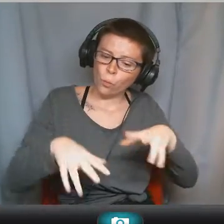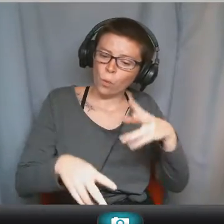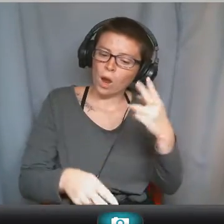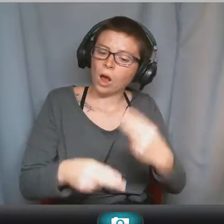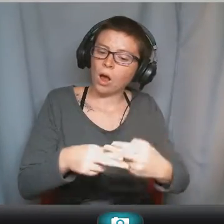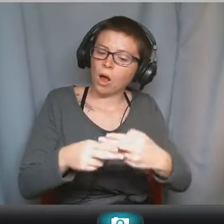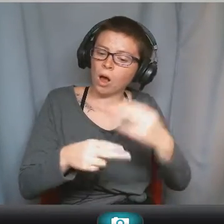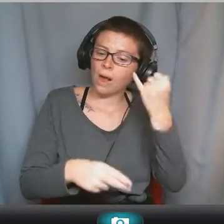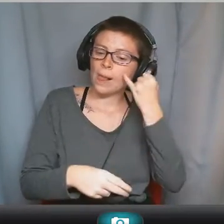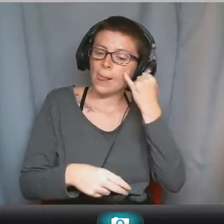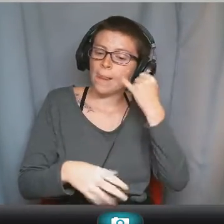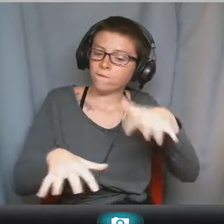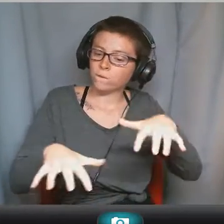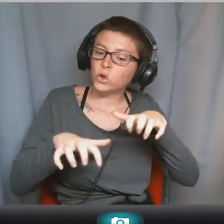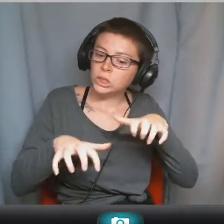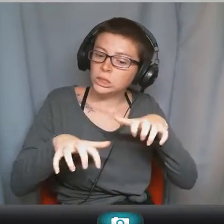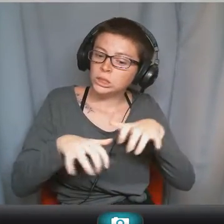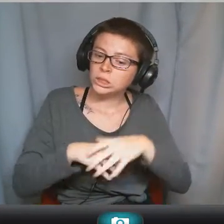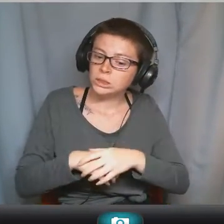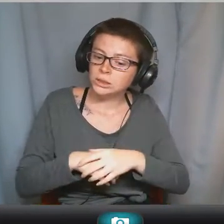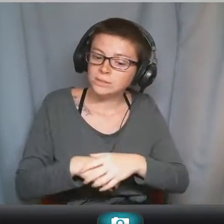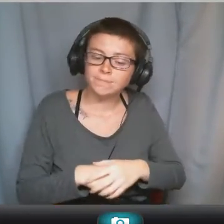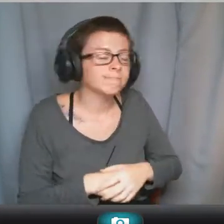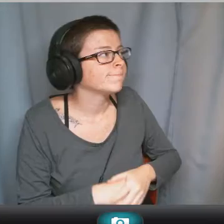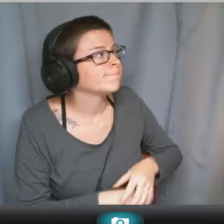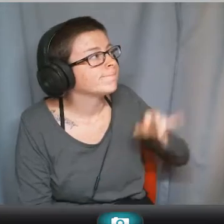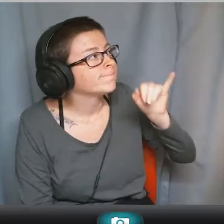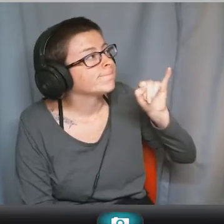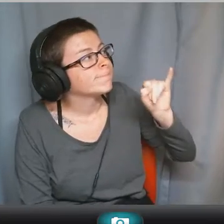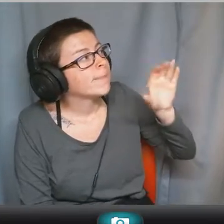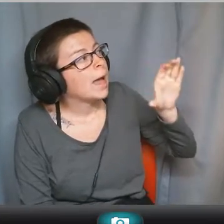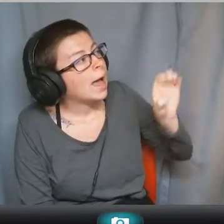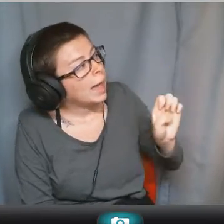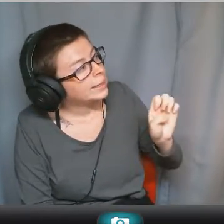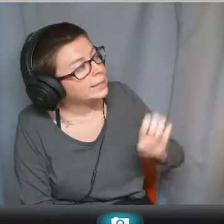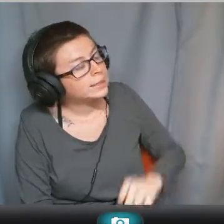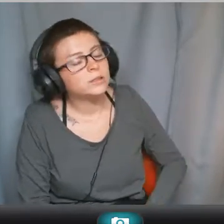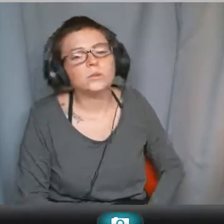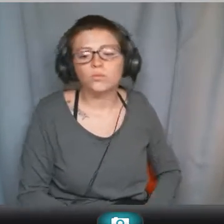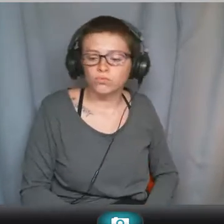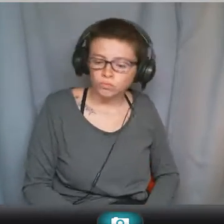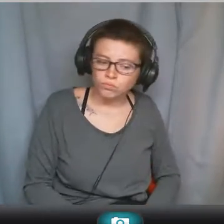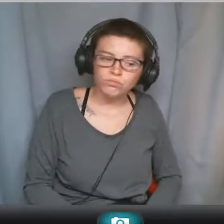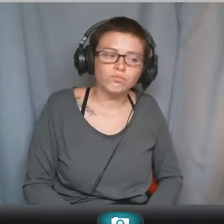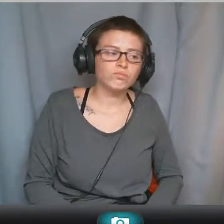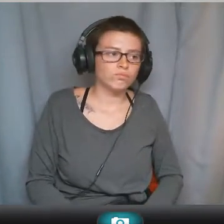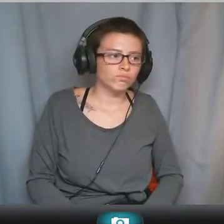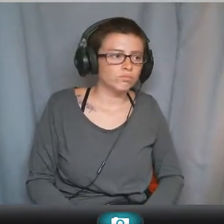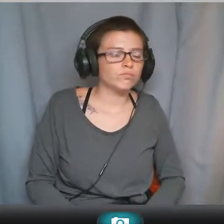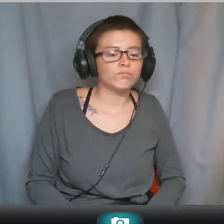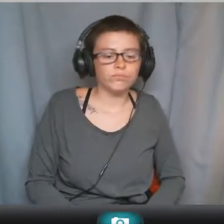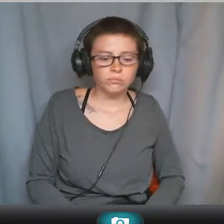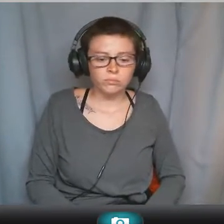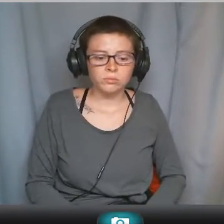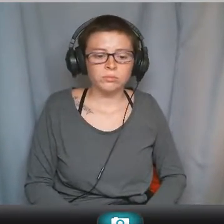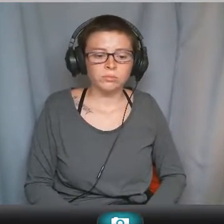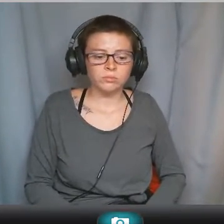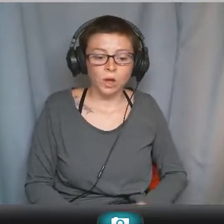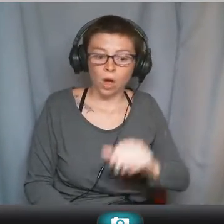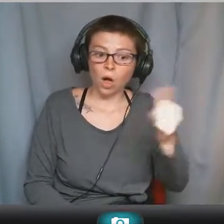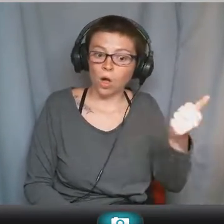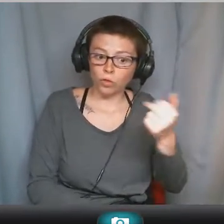that's cold, freezing rain? Sleet. Sleet is another kind